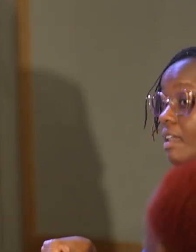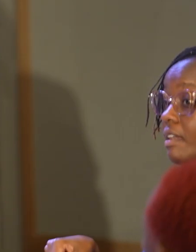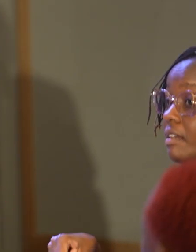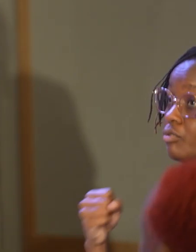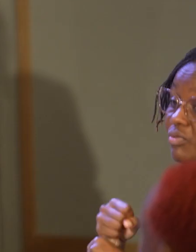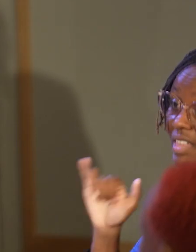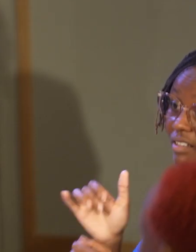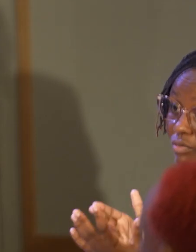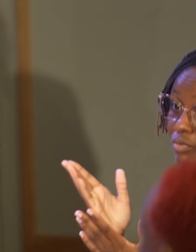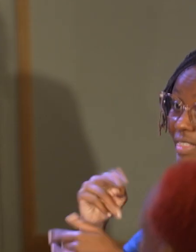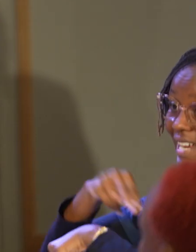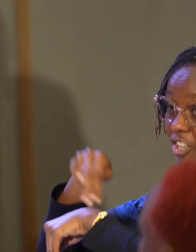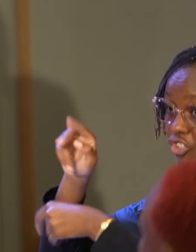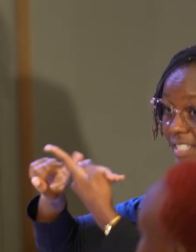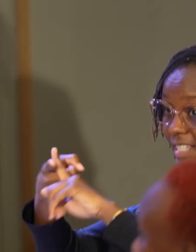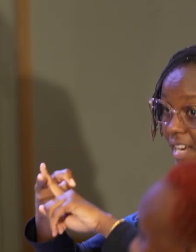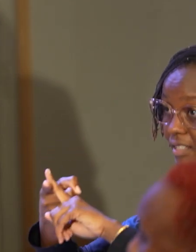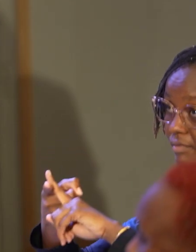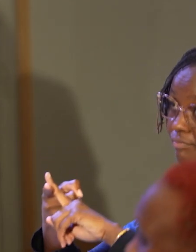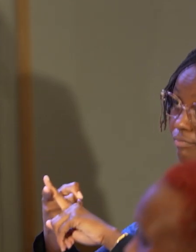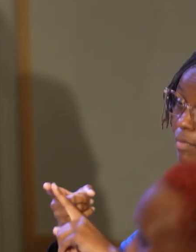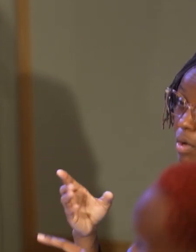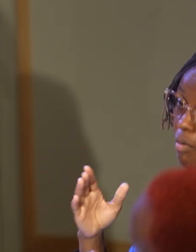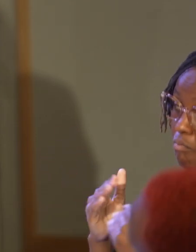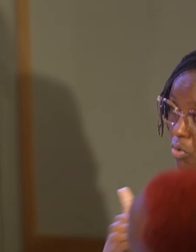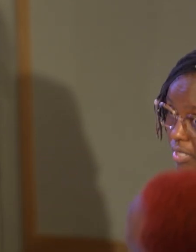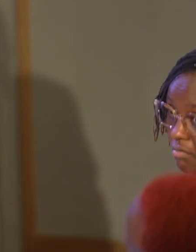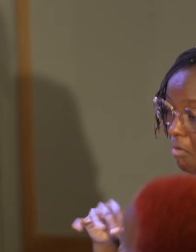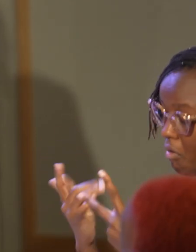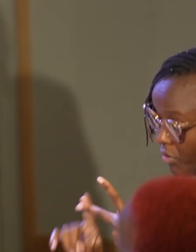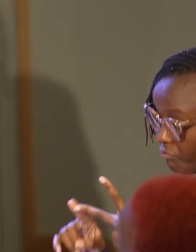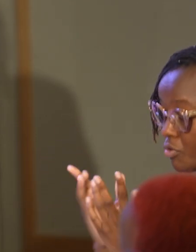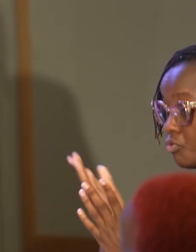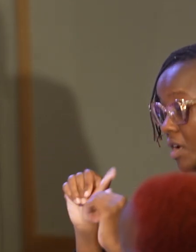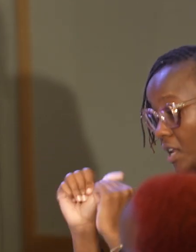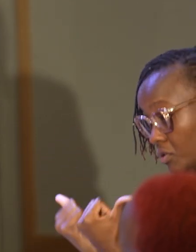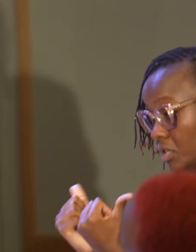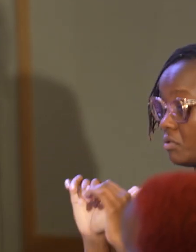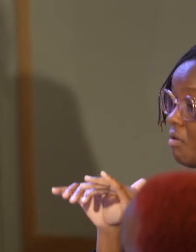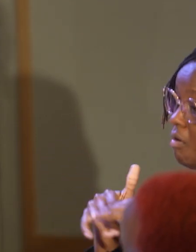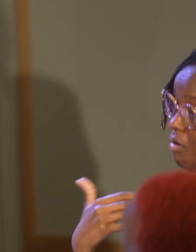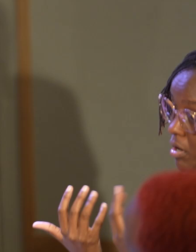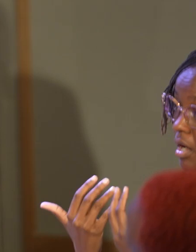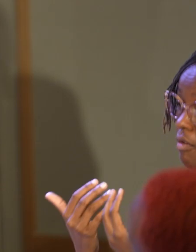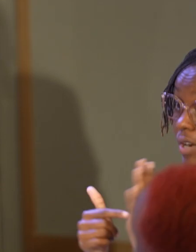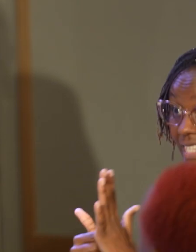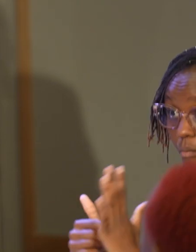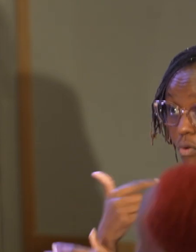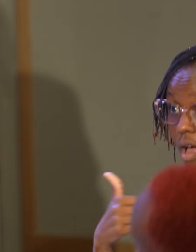the national standards body. You can do it through an association. We do have